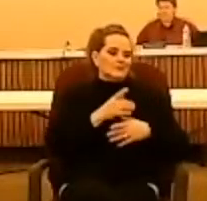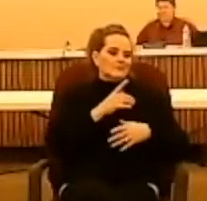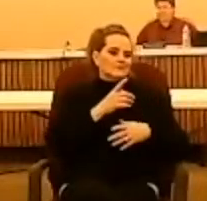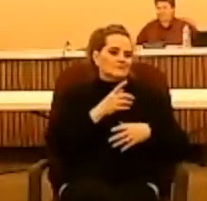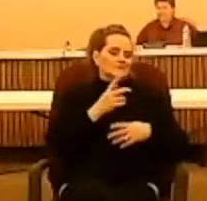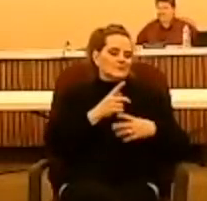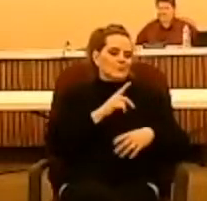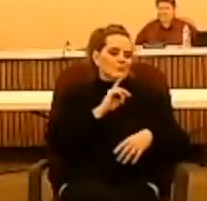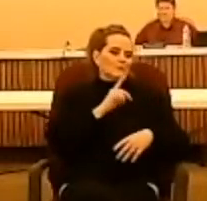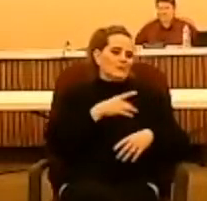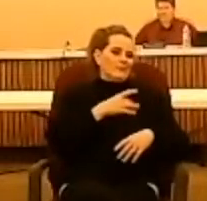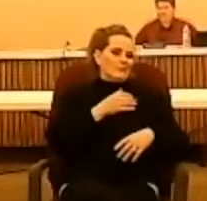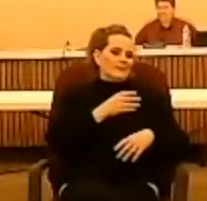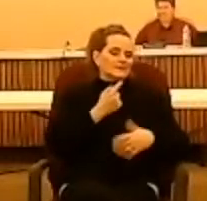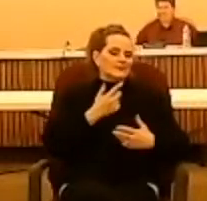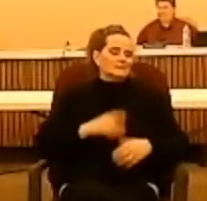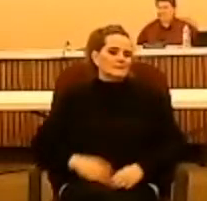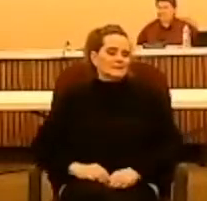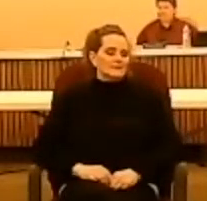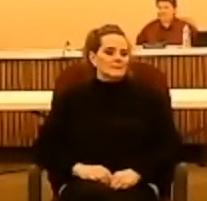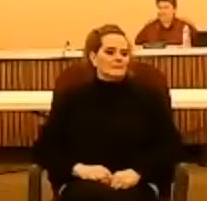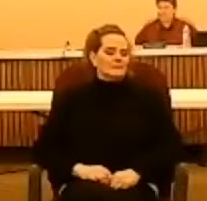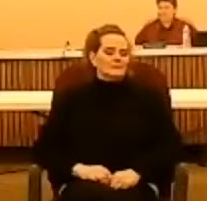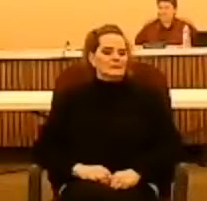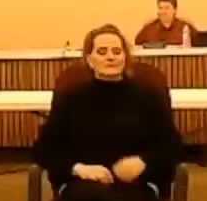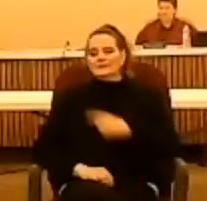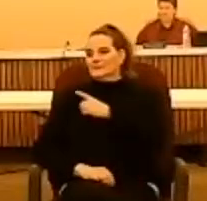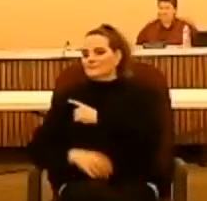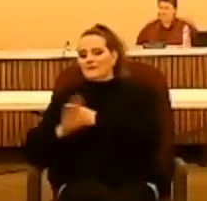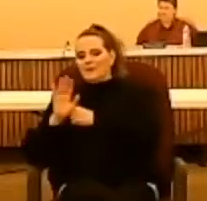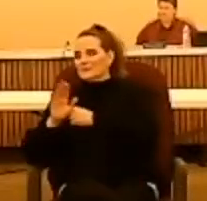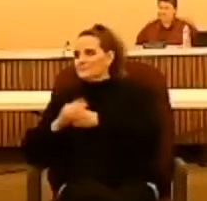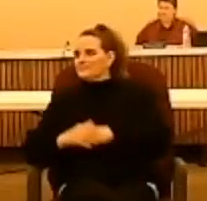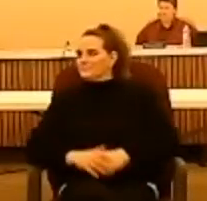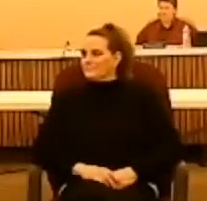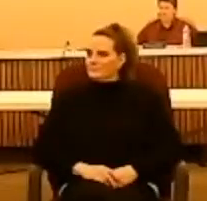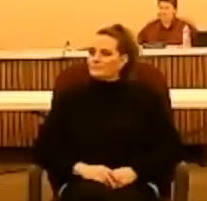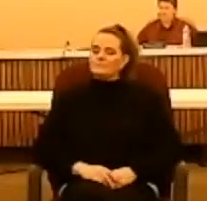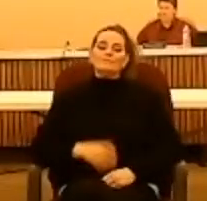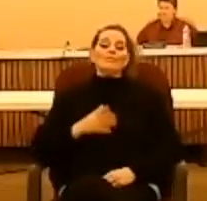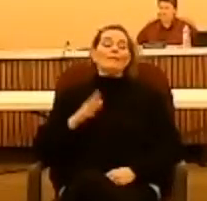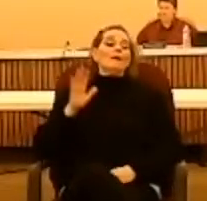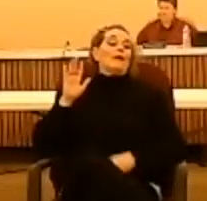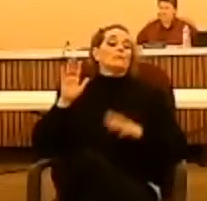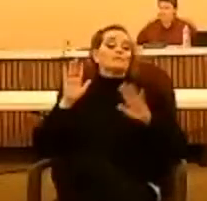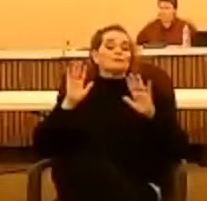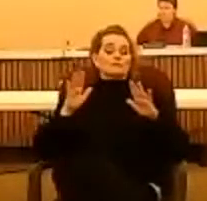And Bravo. That was a great event. So